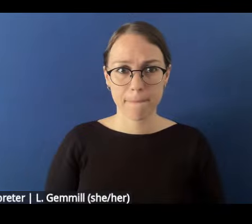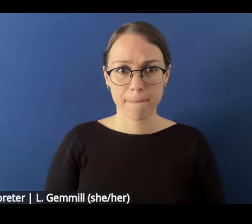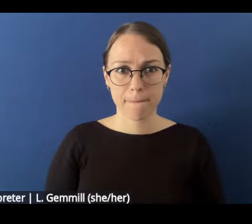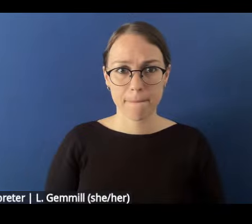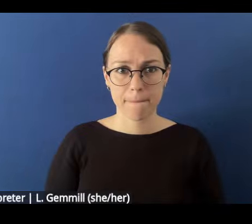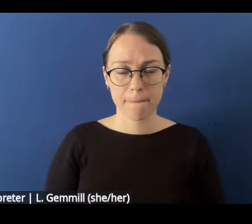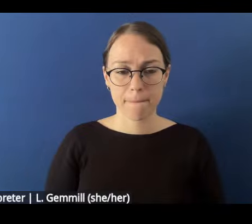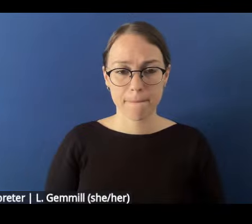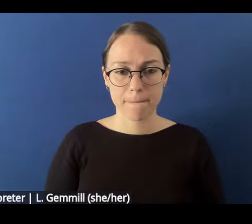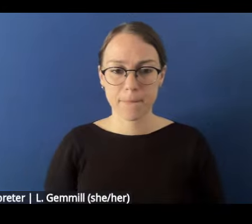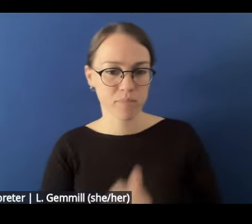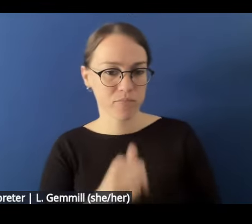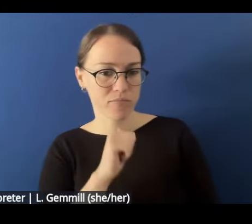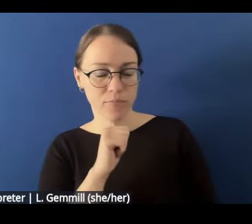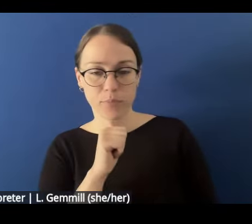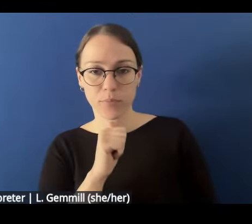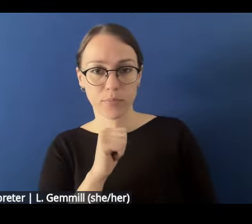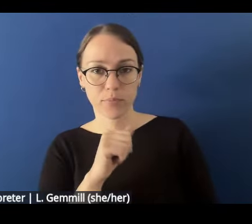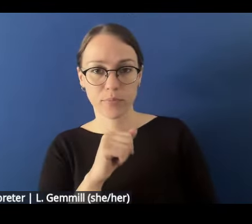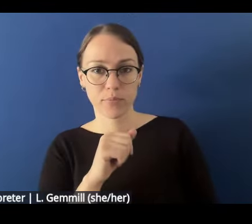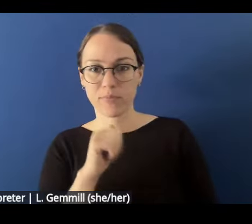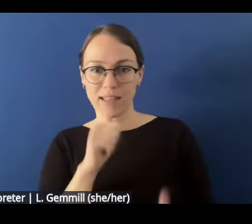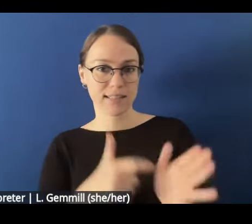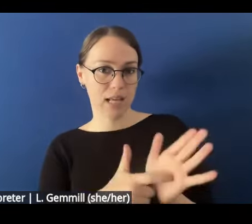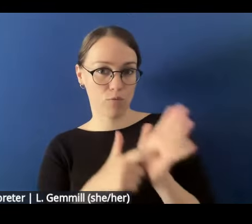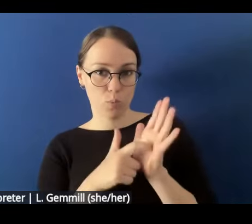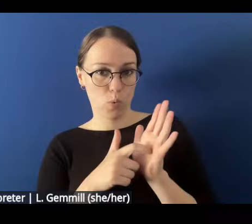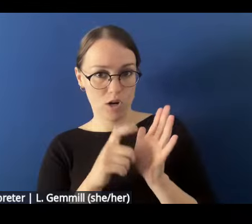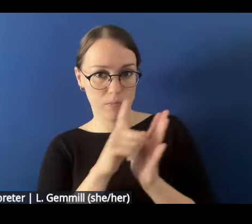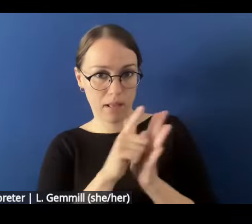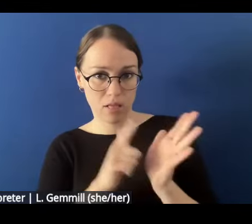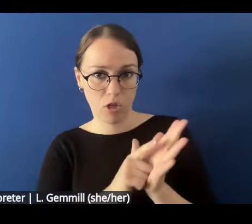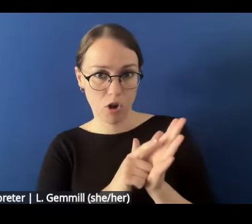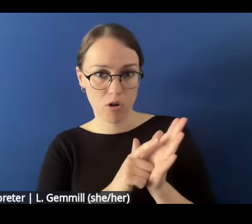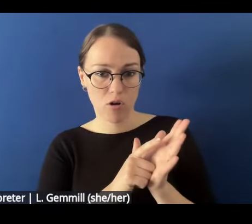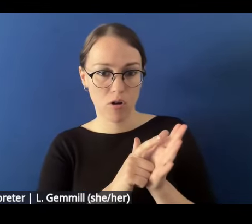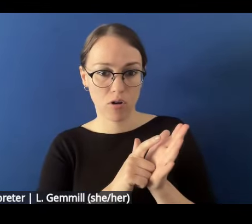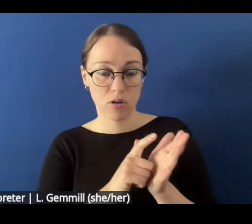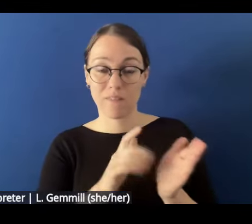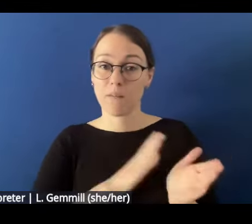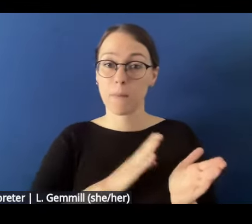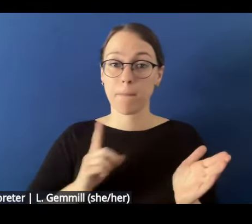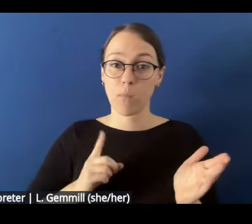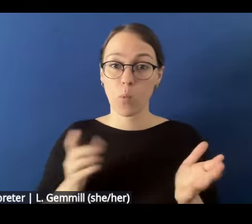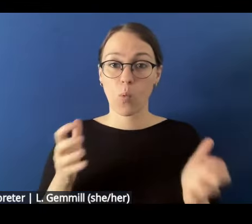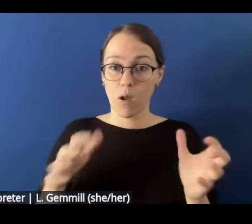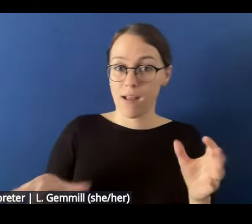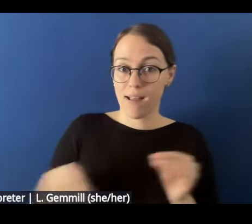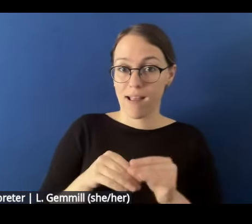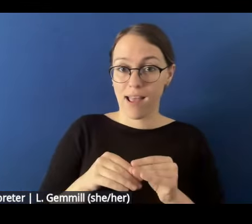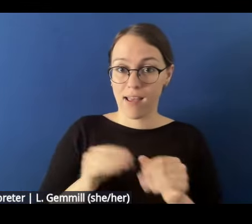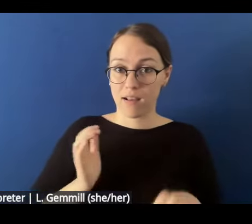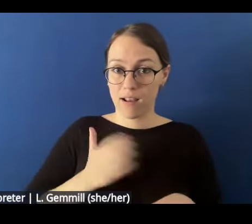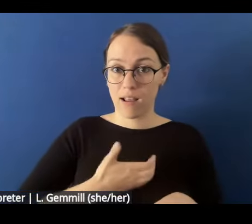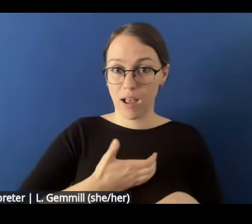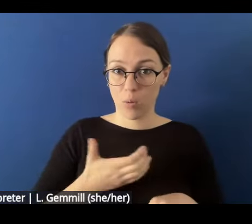It's not required or is not required by the statute, in terms of the board adding its own requirements as part of this procedure.